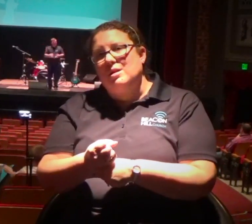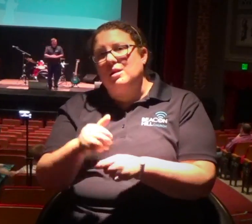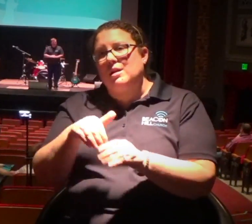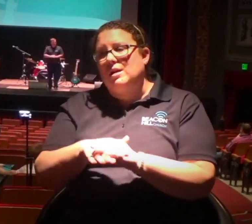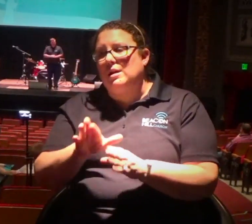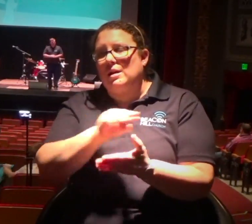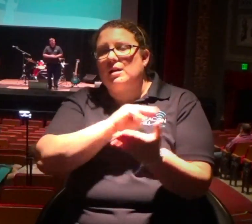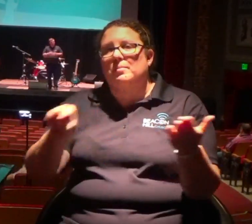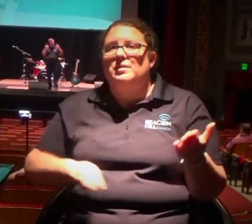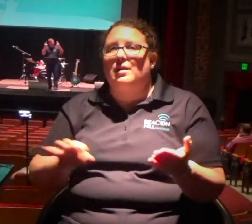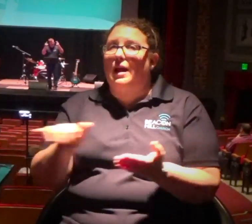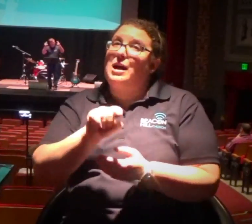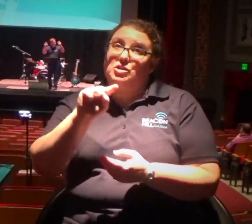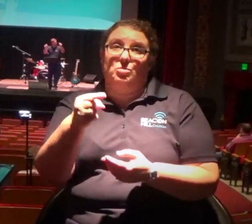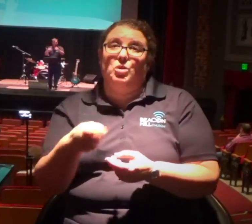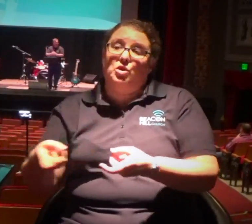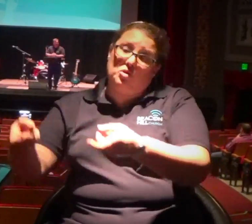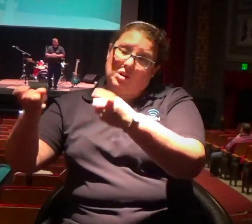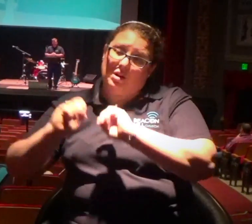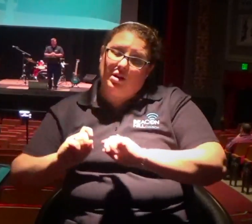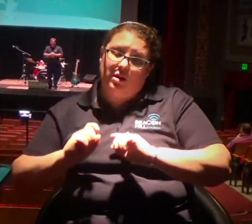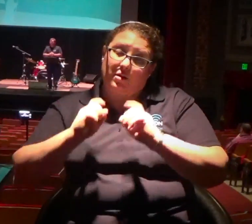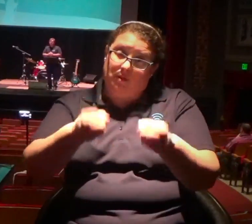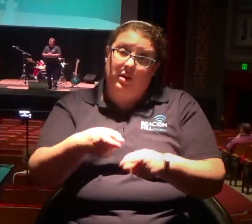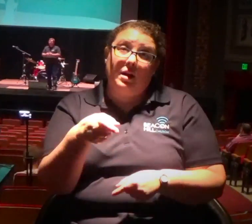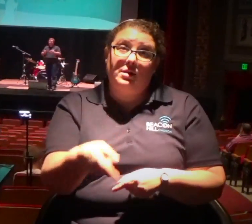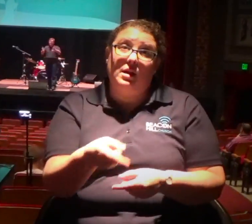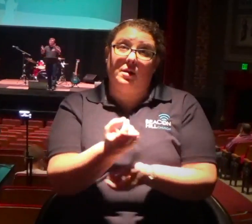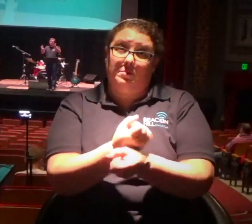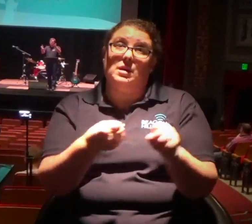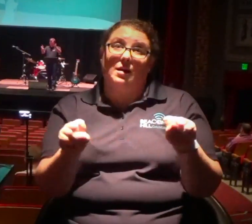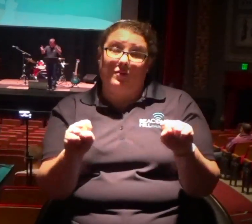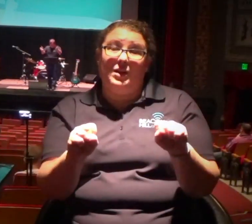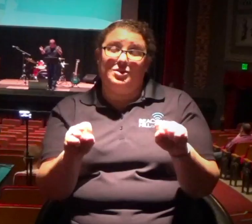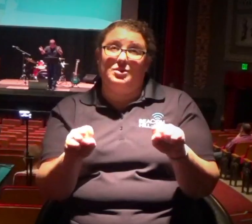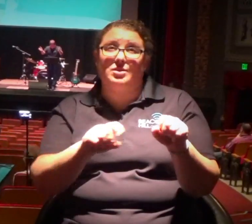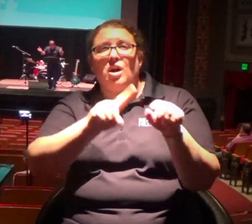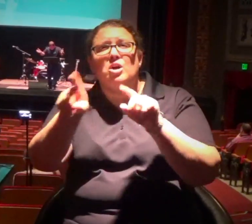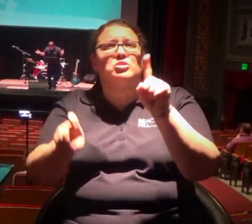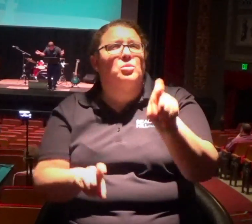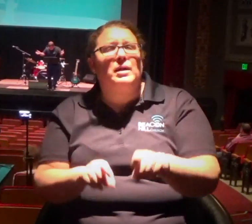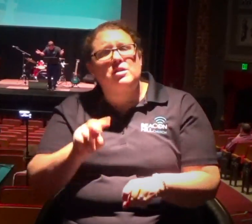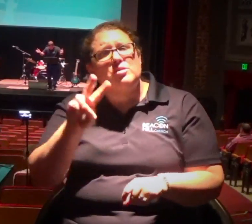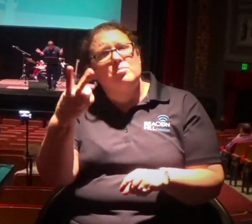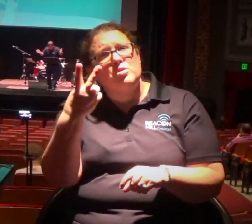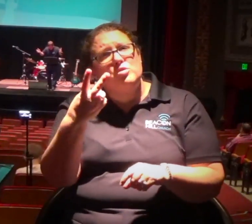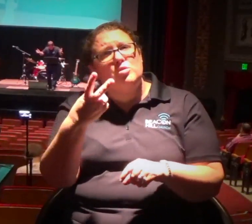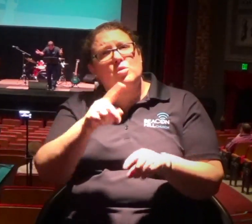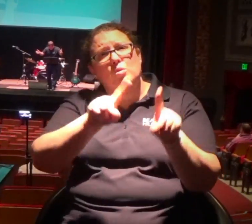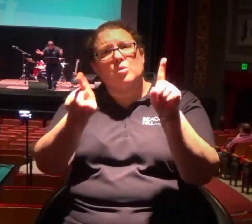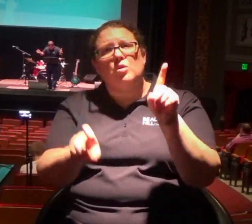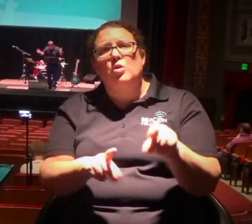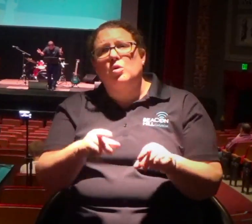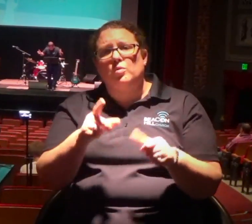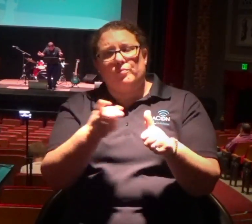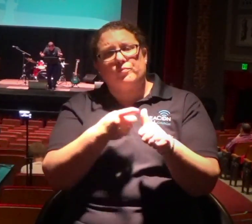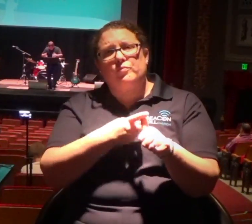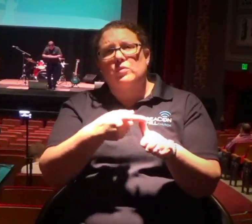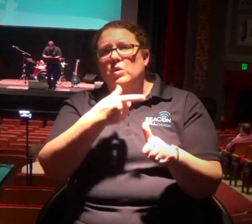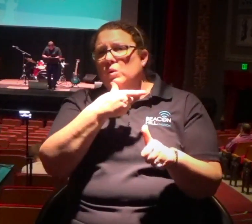salvation. So he asked his audience two questions, and I'll ask those to you today. He says, who has believed